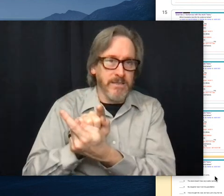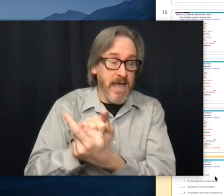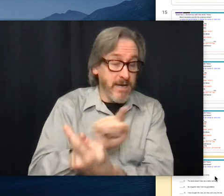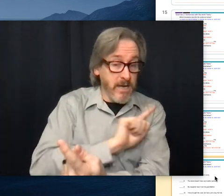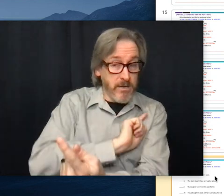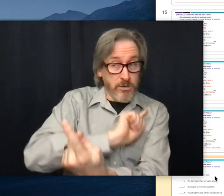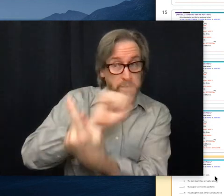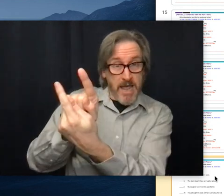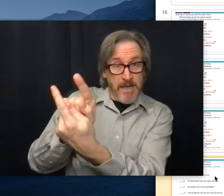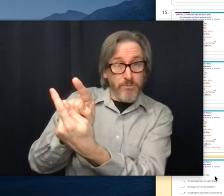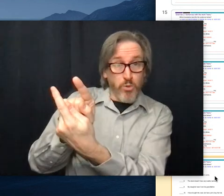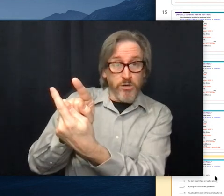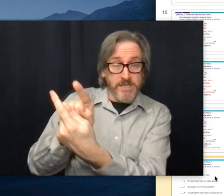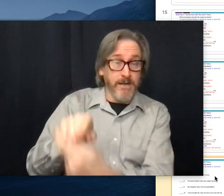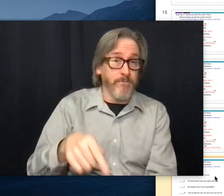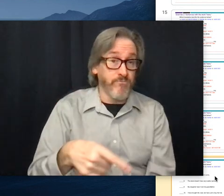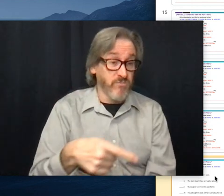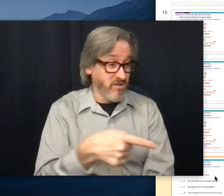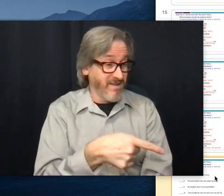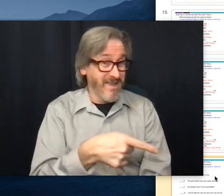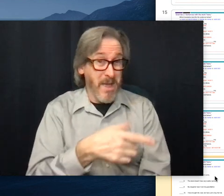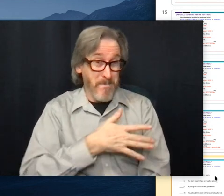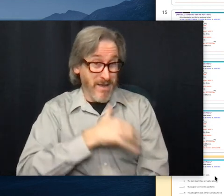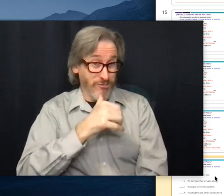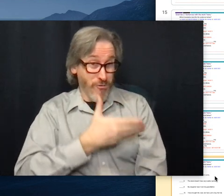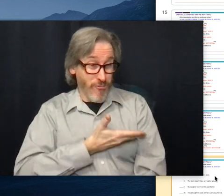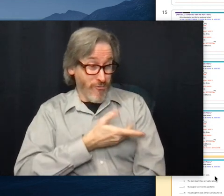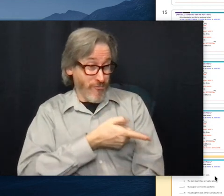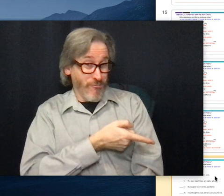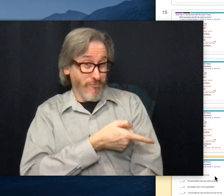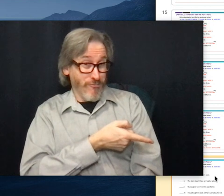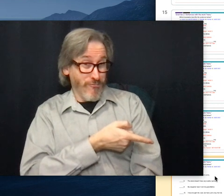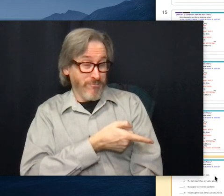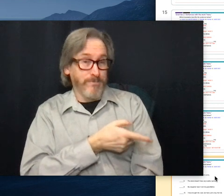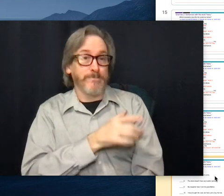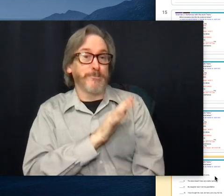hasn't met. And aim towards him.